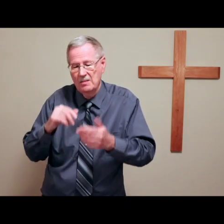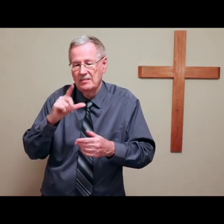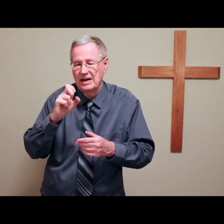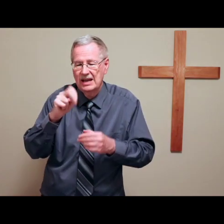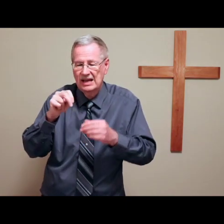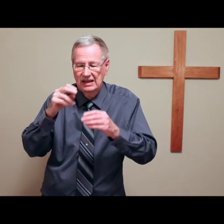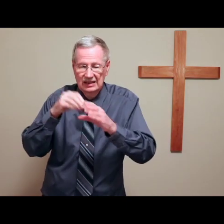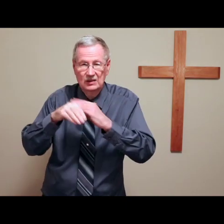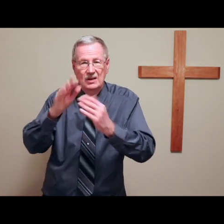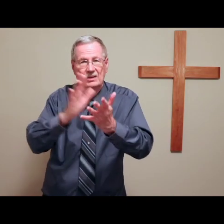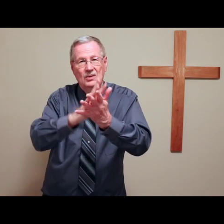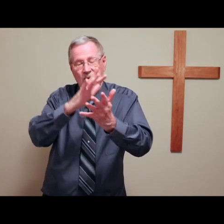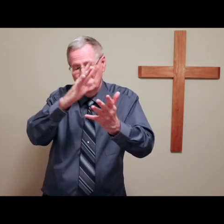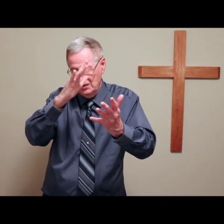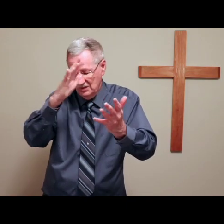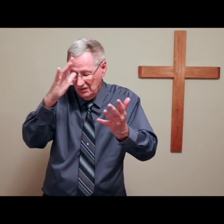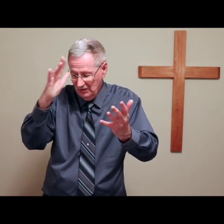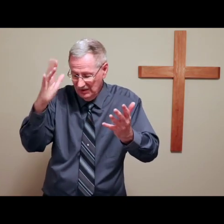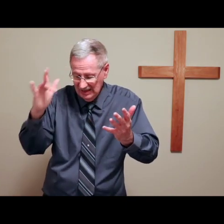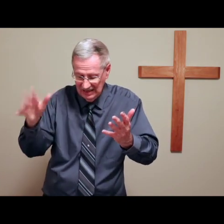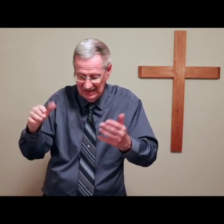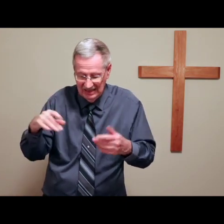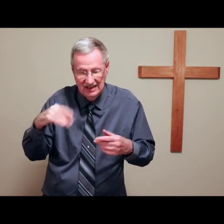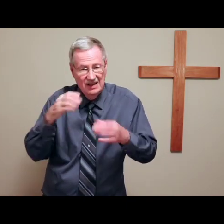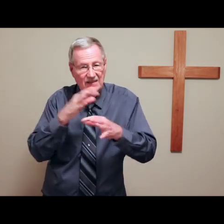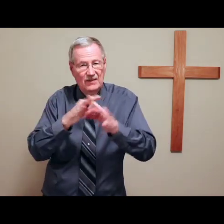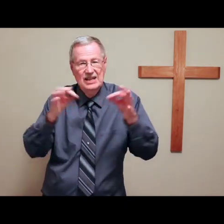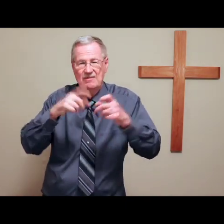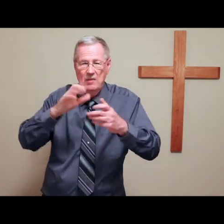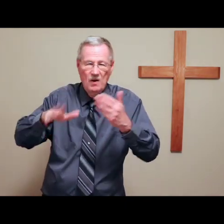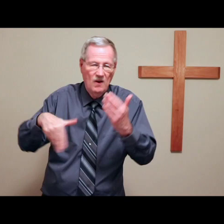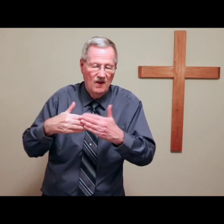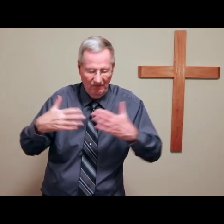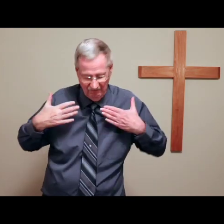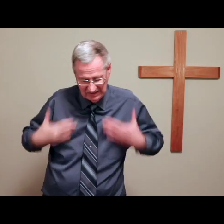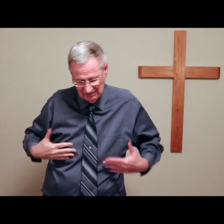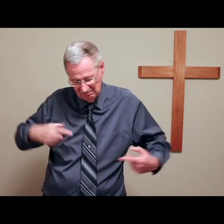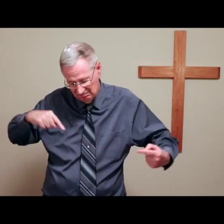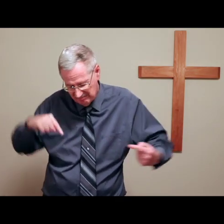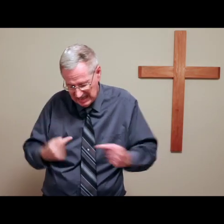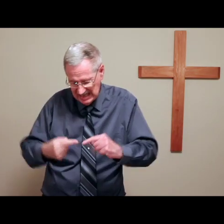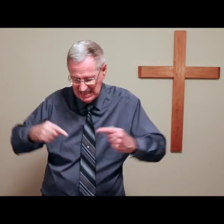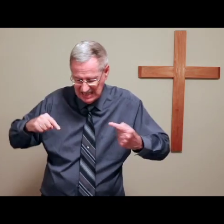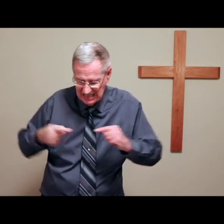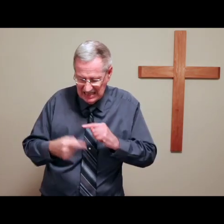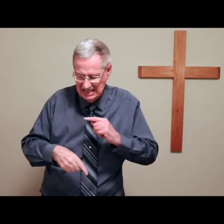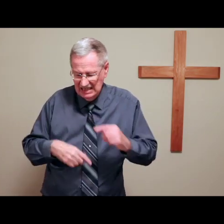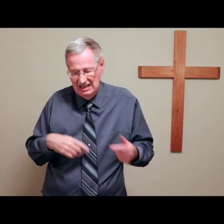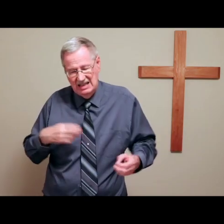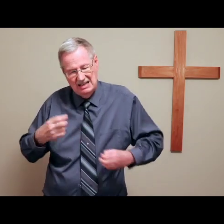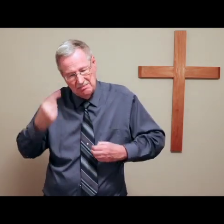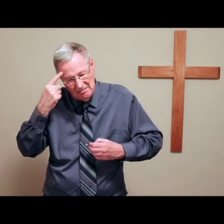You have welcomed Len into glory and freed him from all physical frailties and all mental and